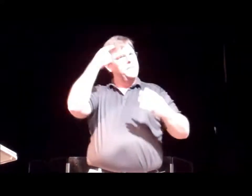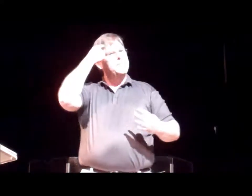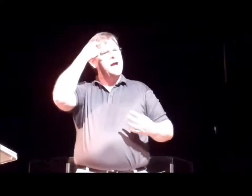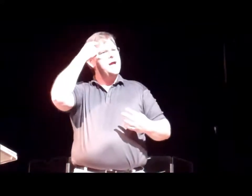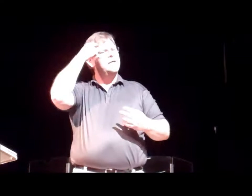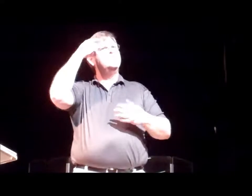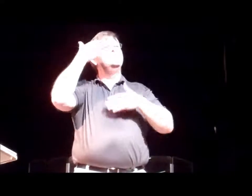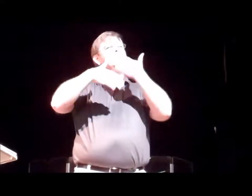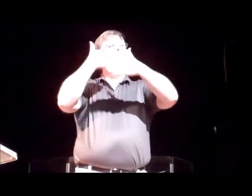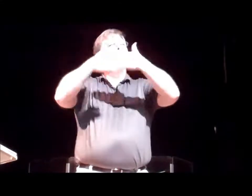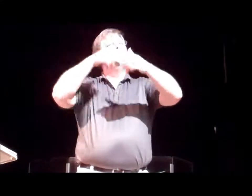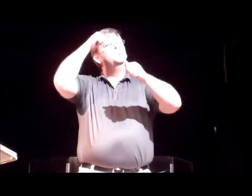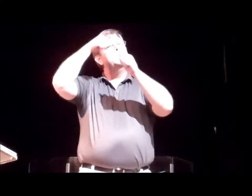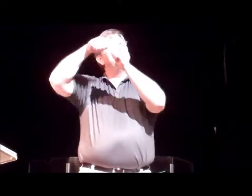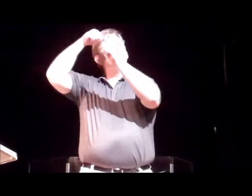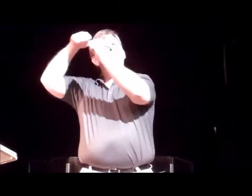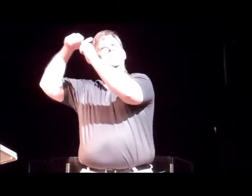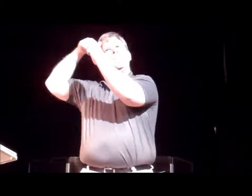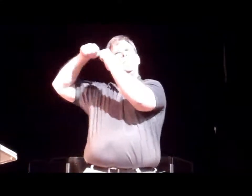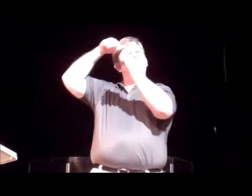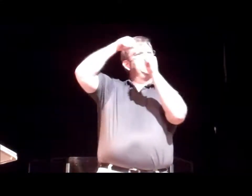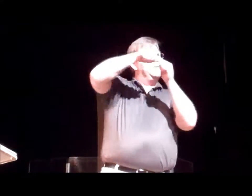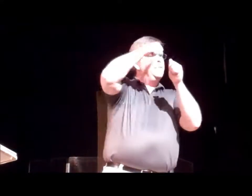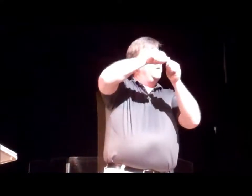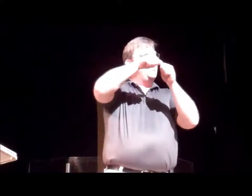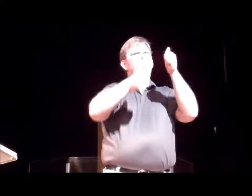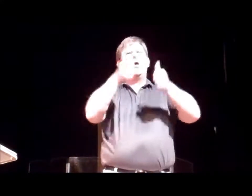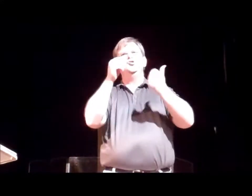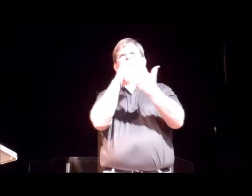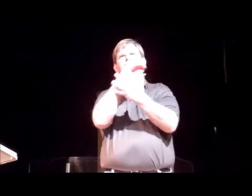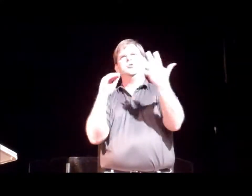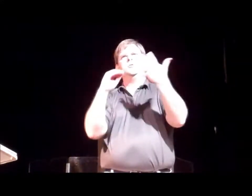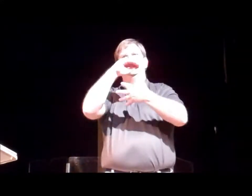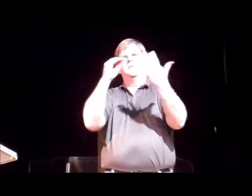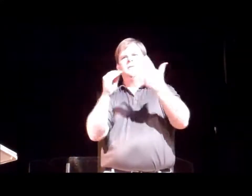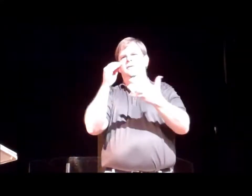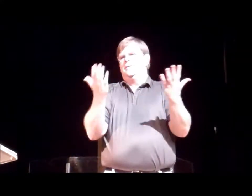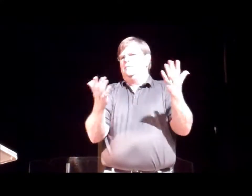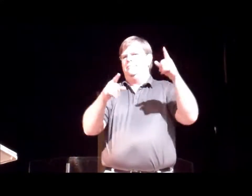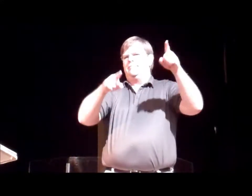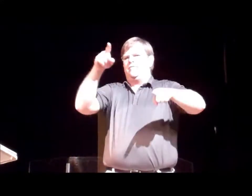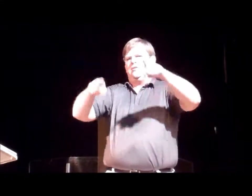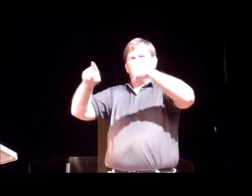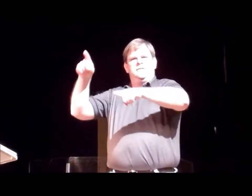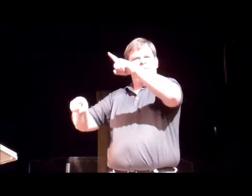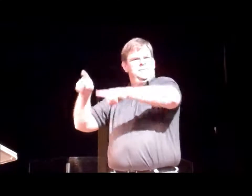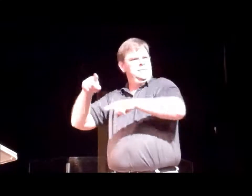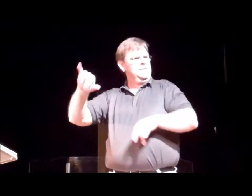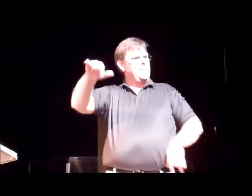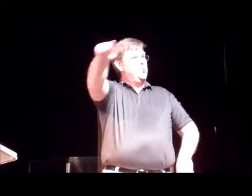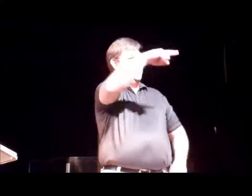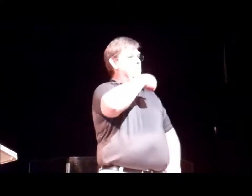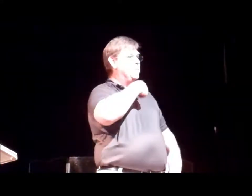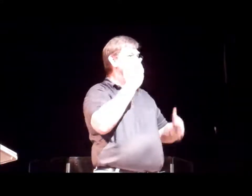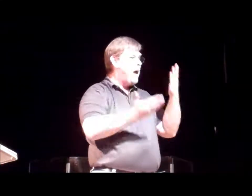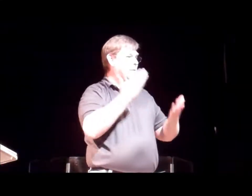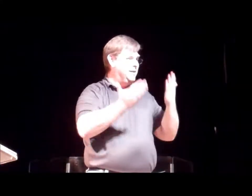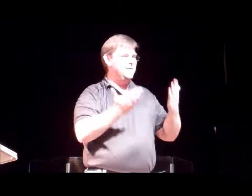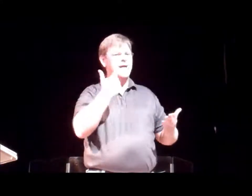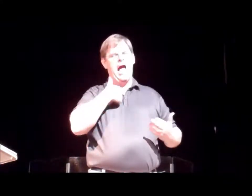follow. And you have to remember that the books of Matthew, Mark, and Luke, and John were based on memory. And I don't know about